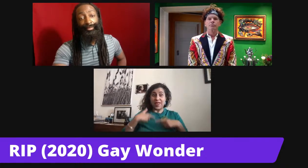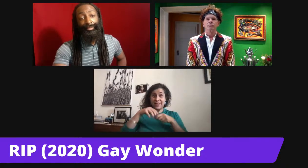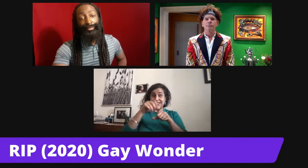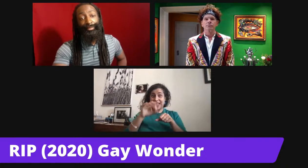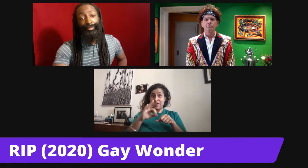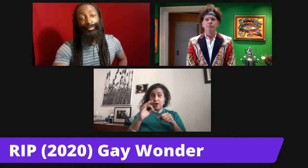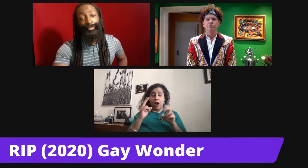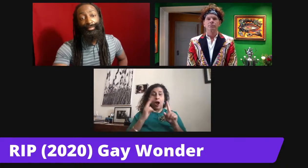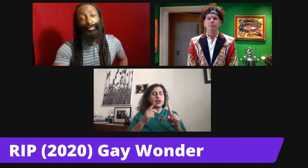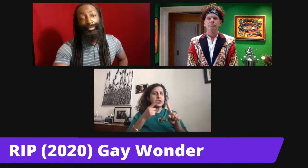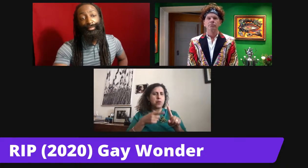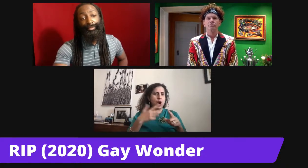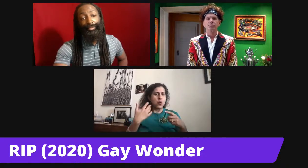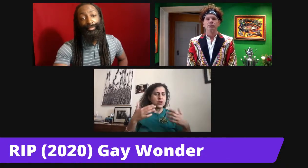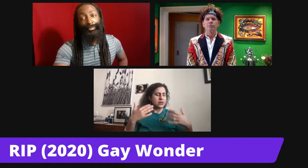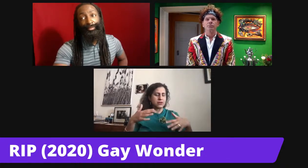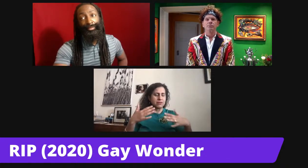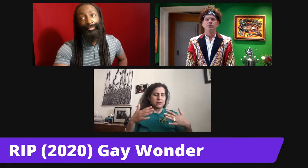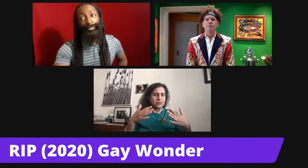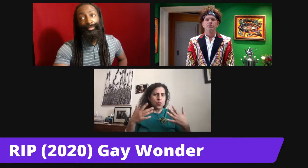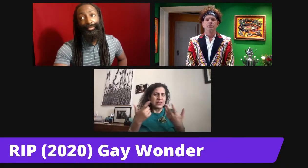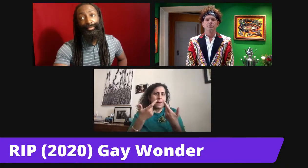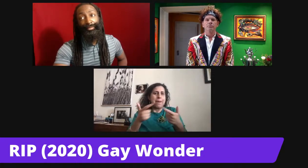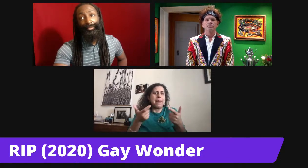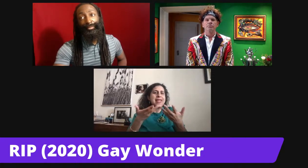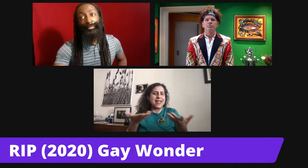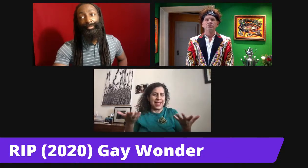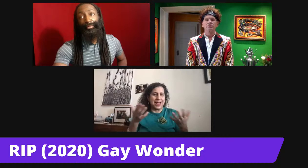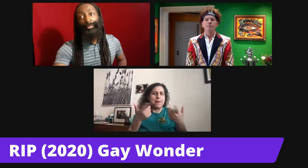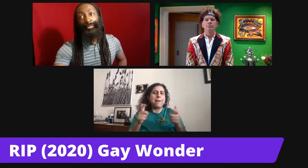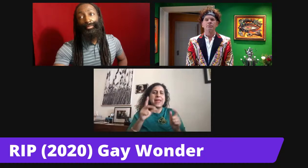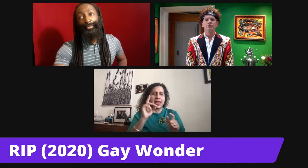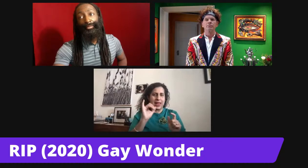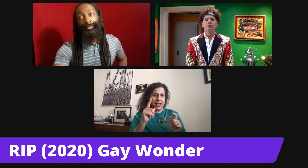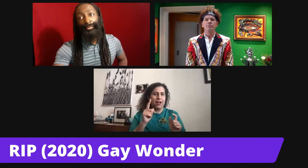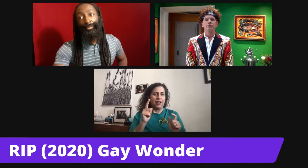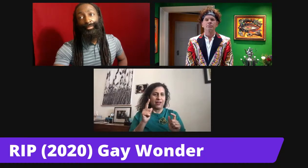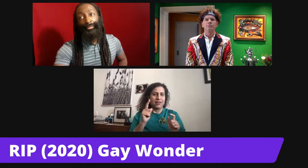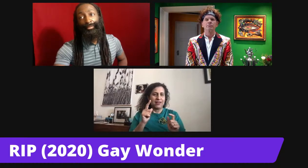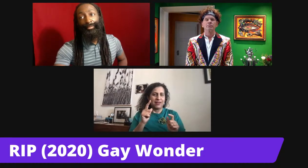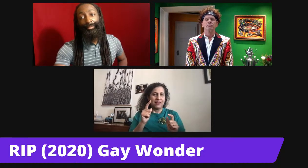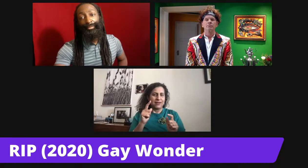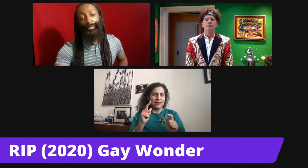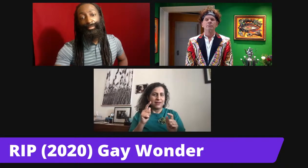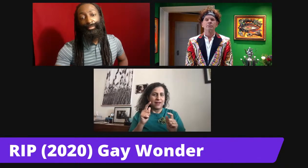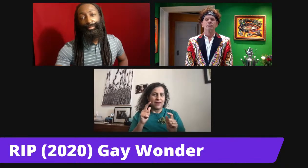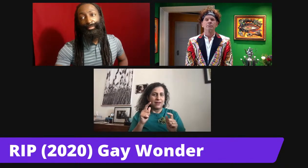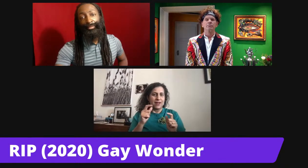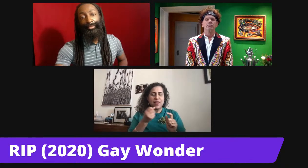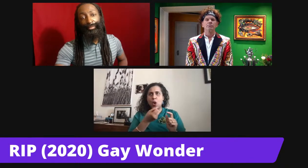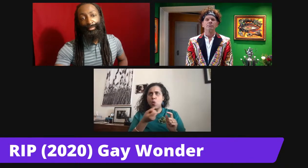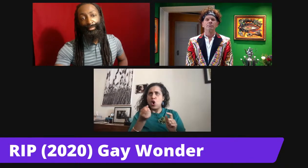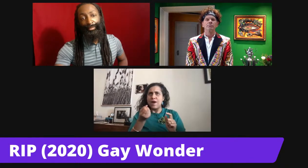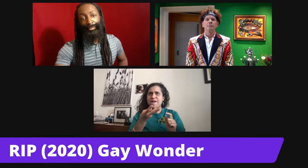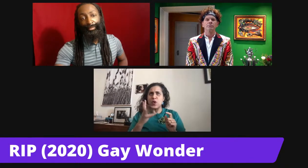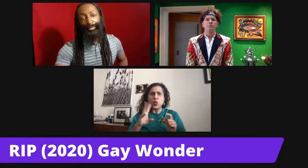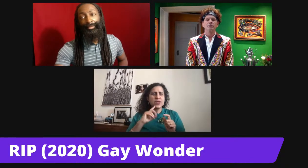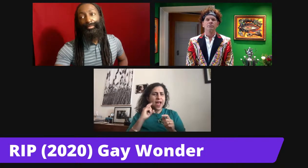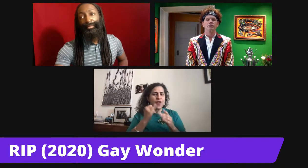I don't know who lives in San Francisco, but it was a big thing. It was a big deal. There were